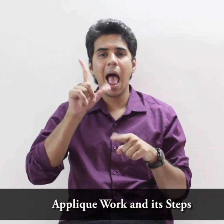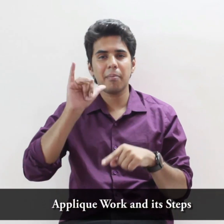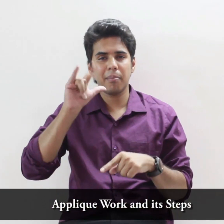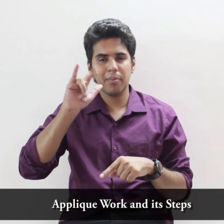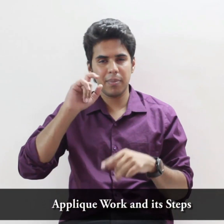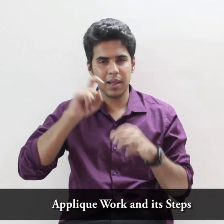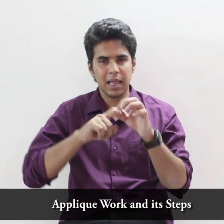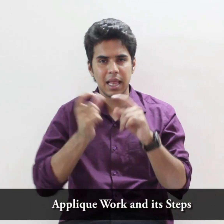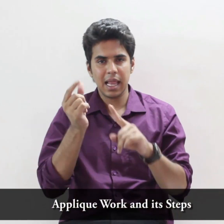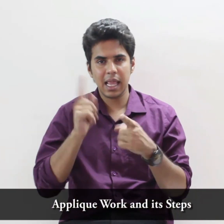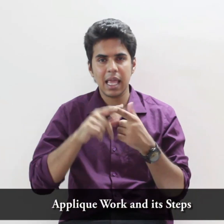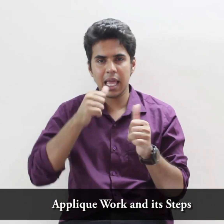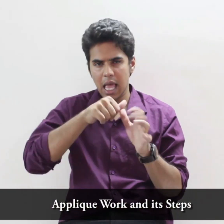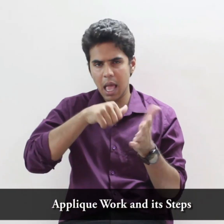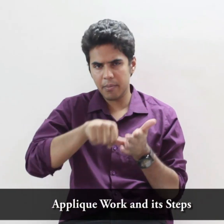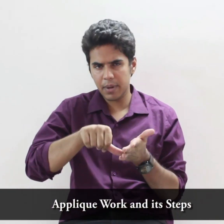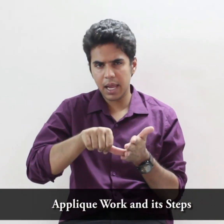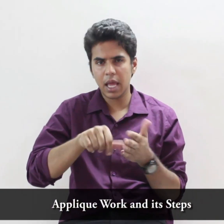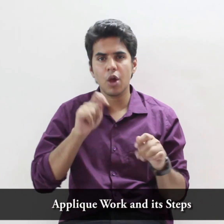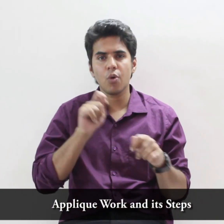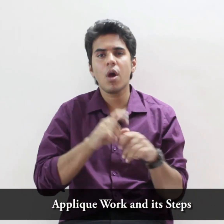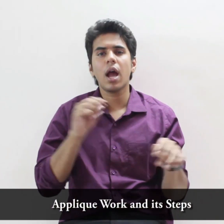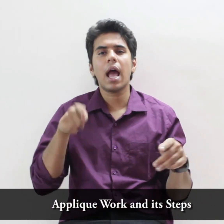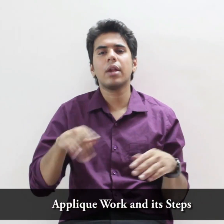Applique work and its steps.